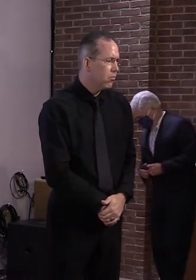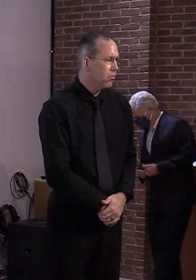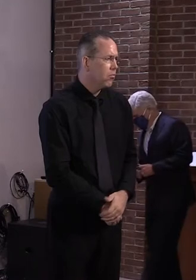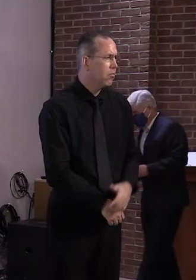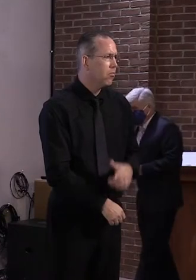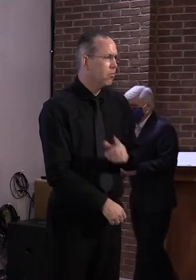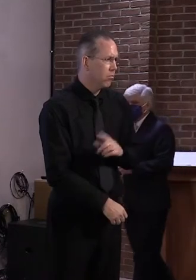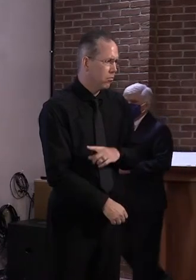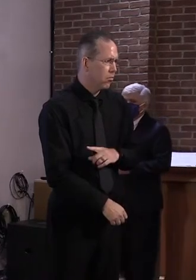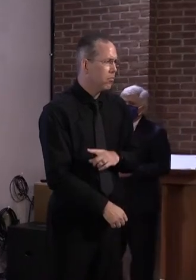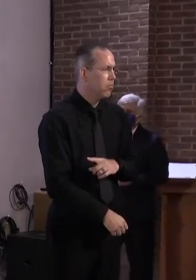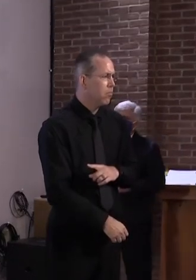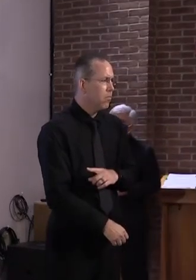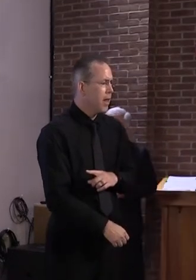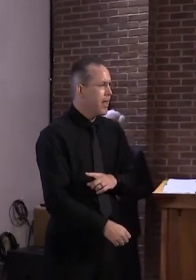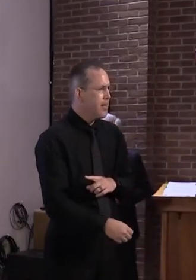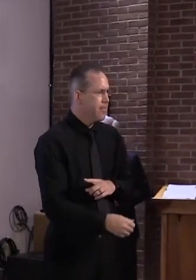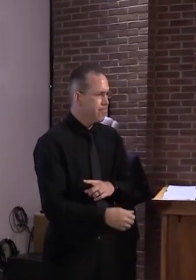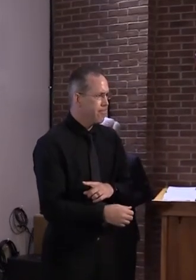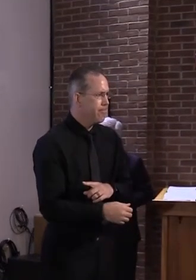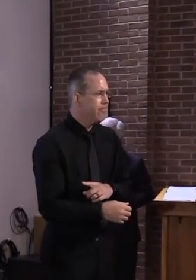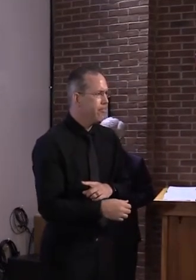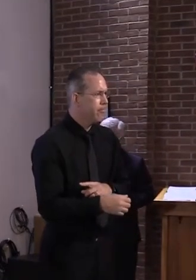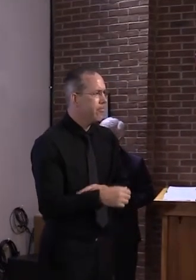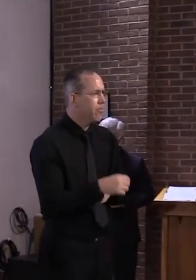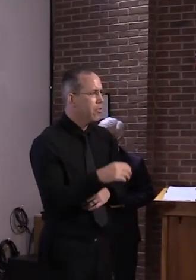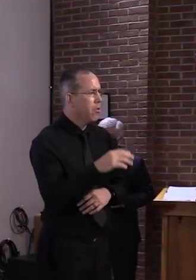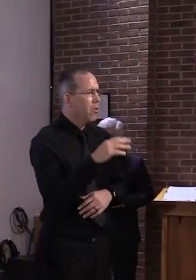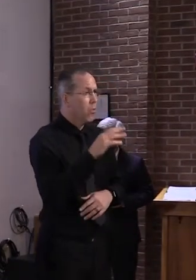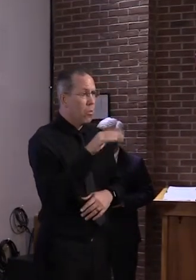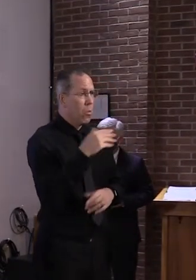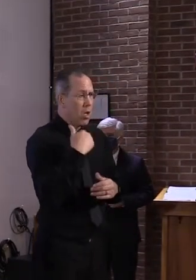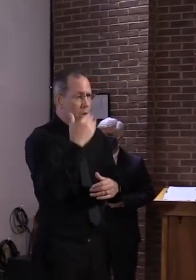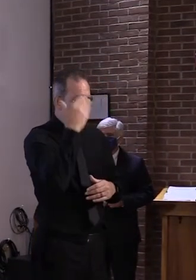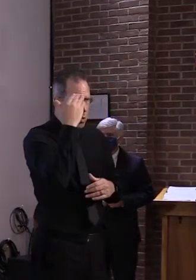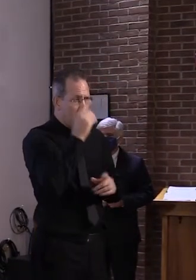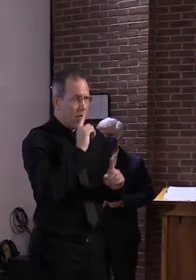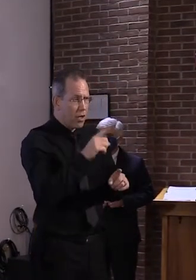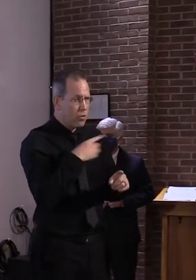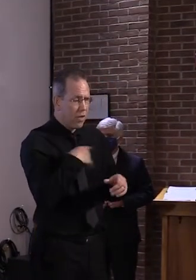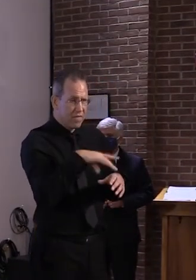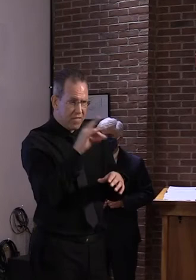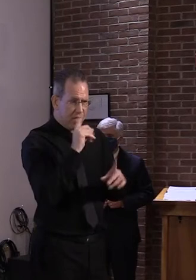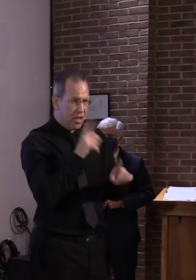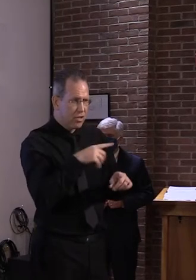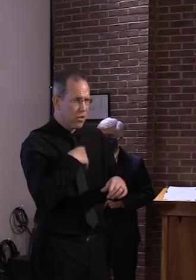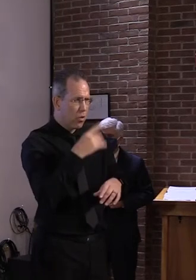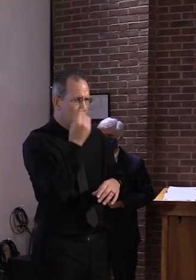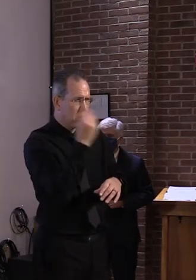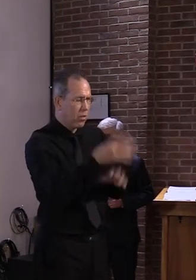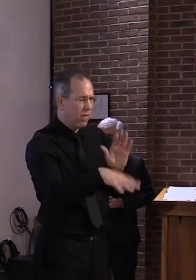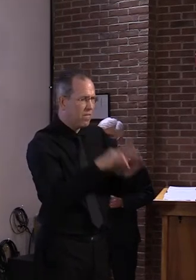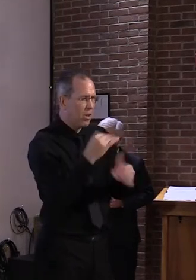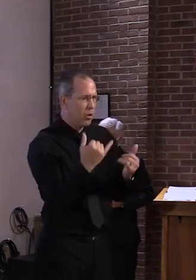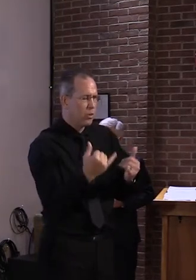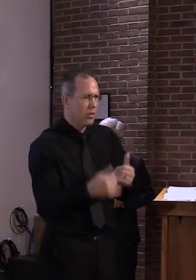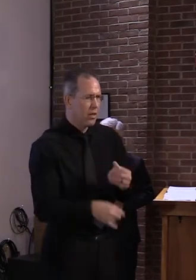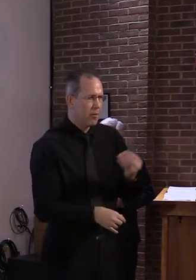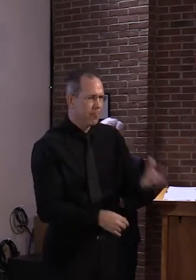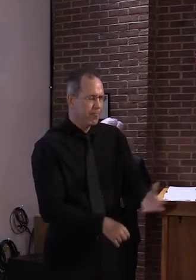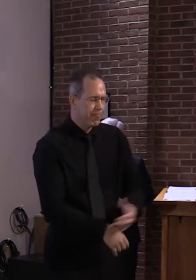I don't have that information for you, but I will get it to you, hopefully before we're done here today. Okay, thank you.